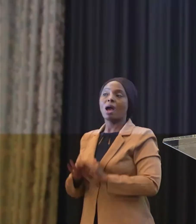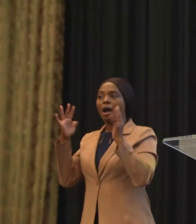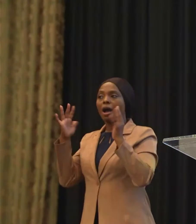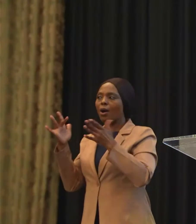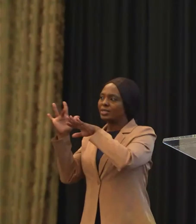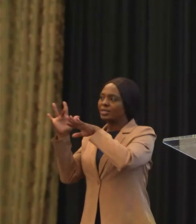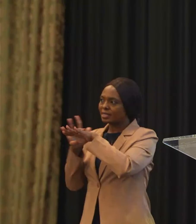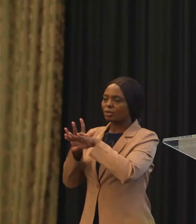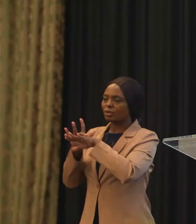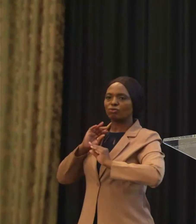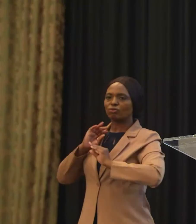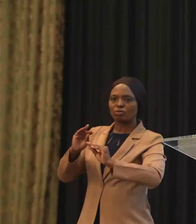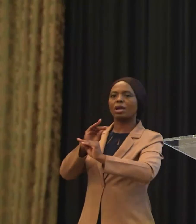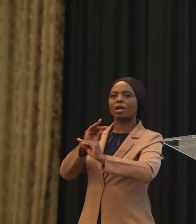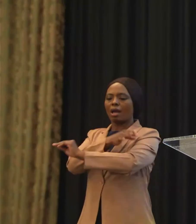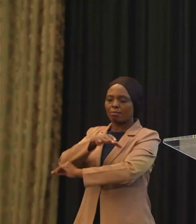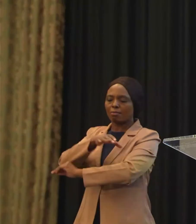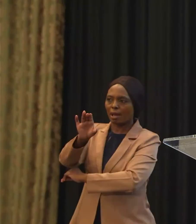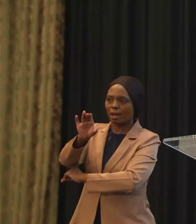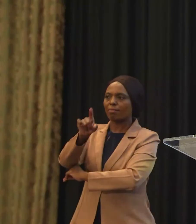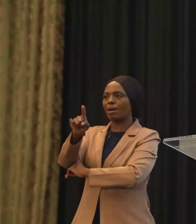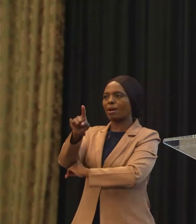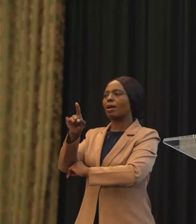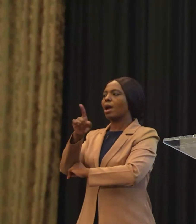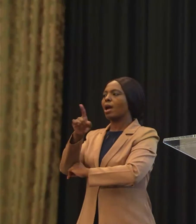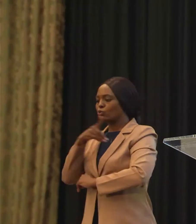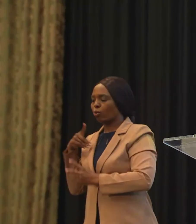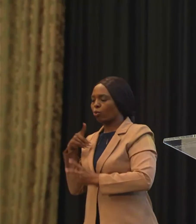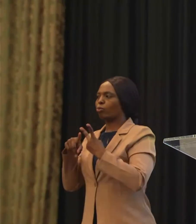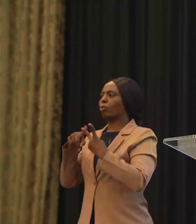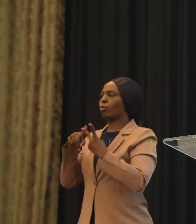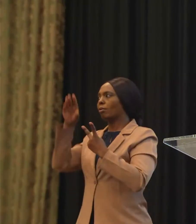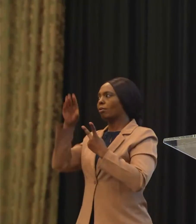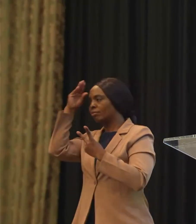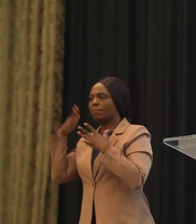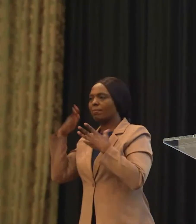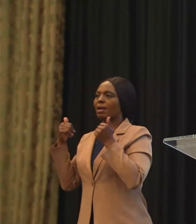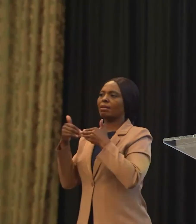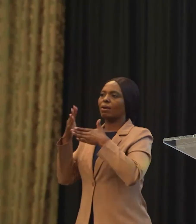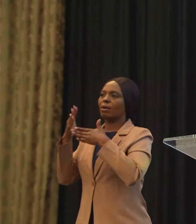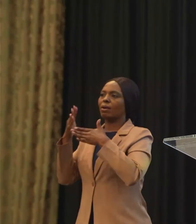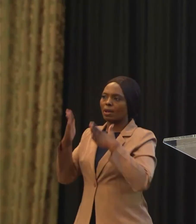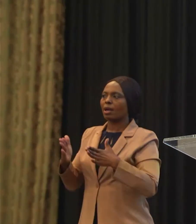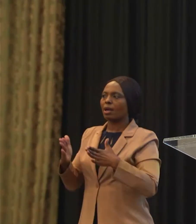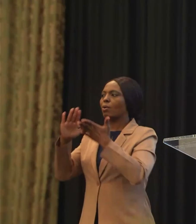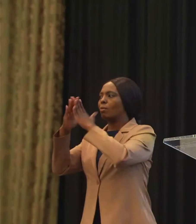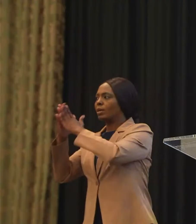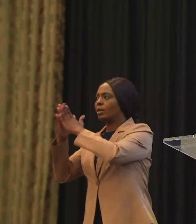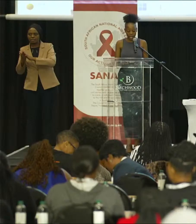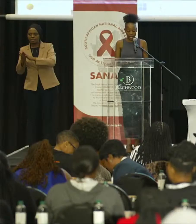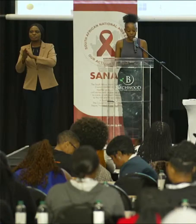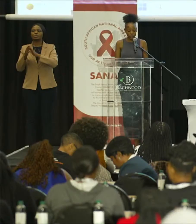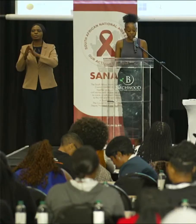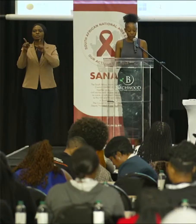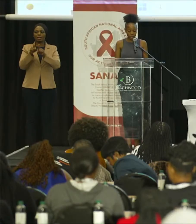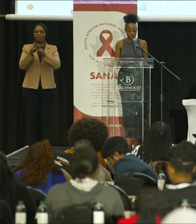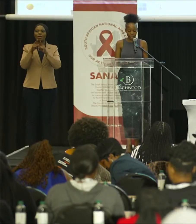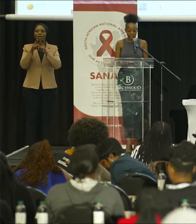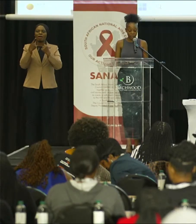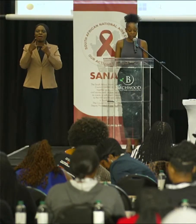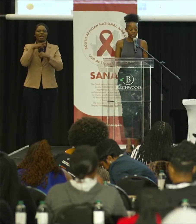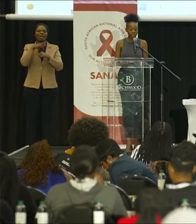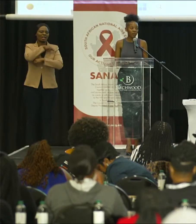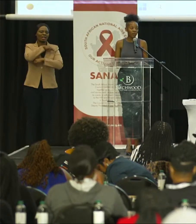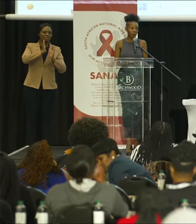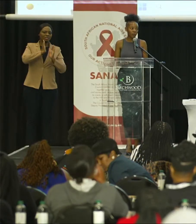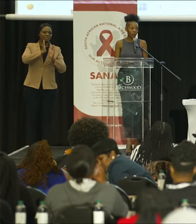and capacity building of healthcare workers, sensitization of our communities, our faith-based leaders, and most importantly,